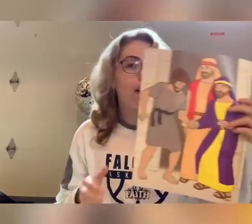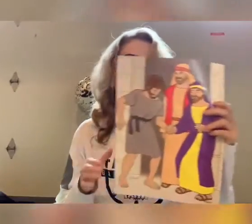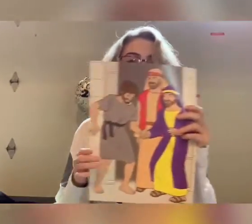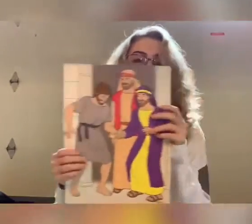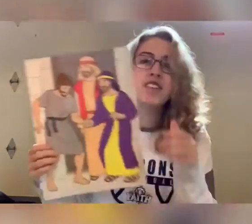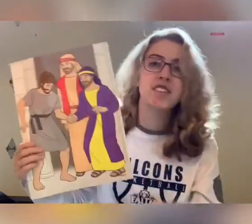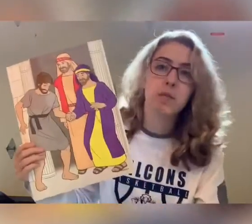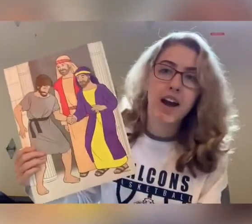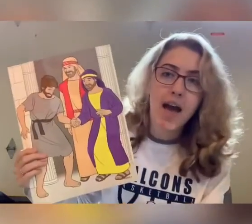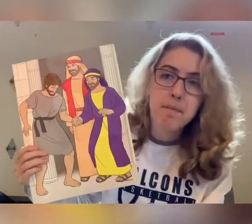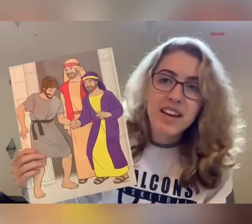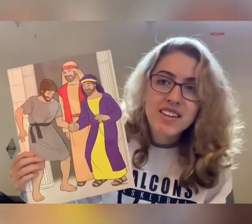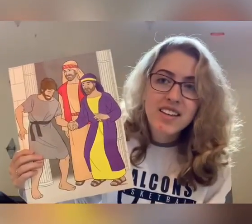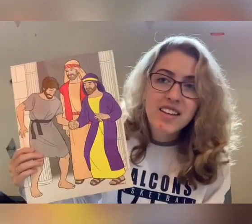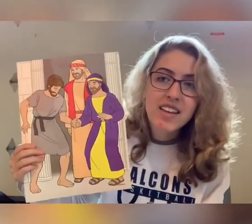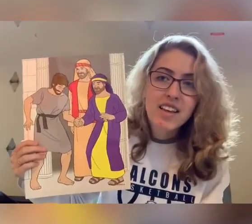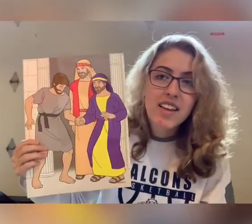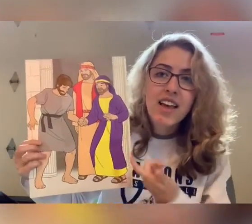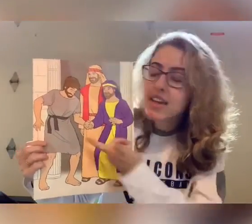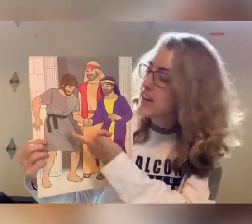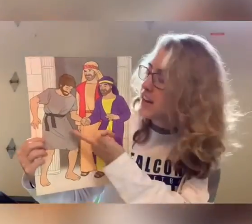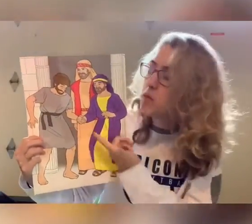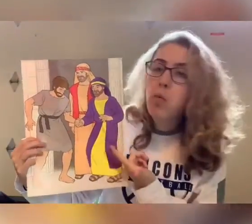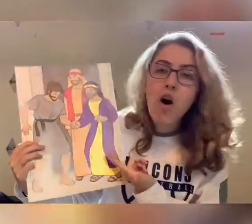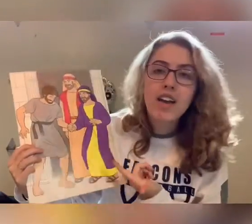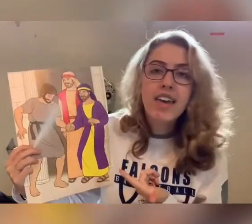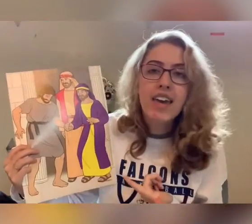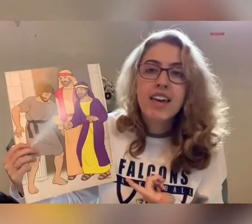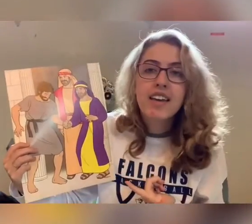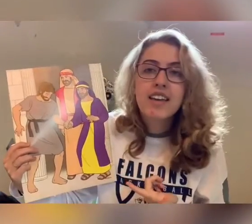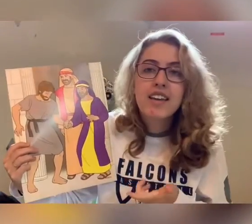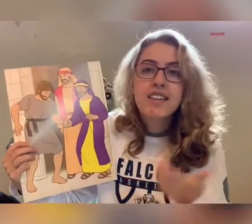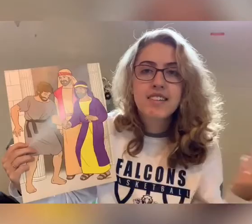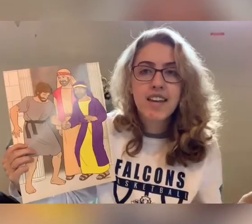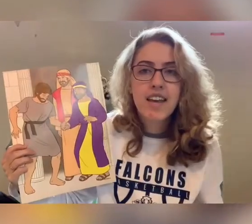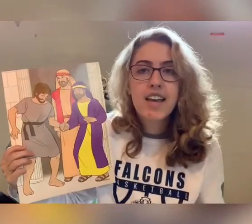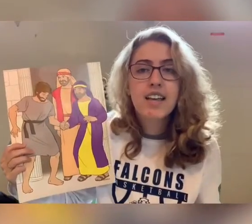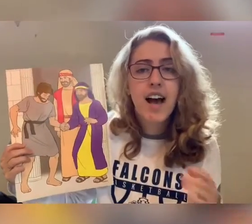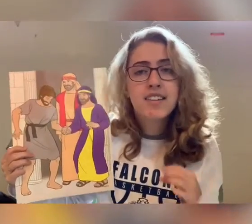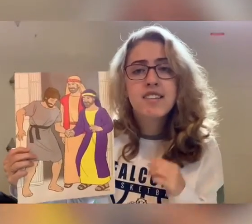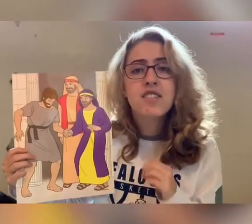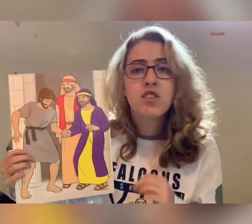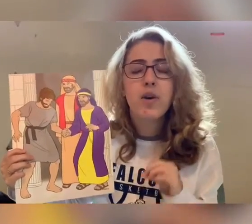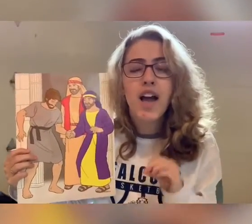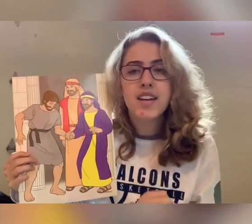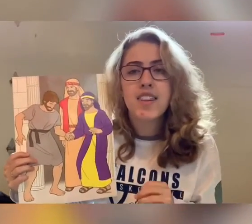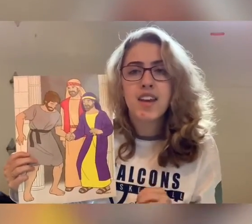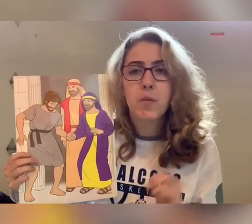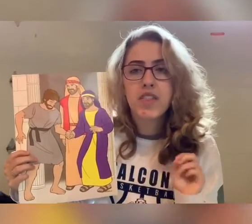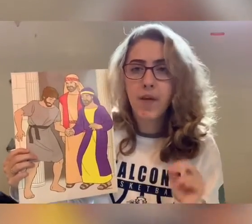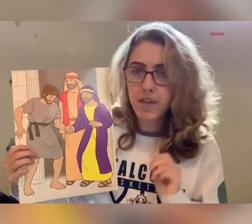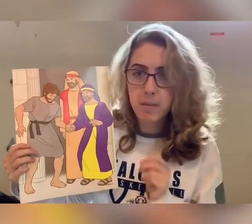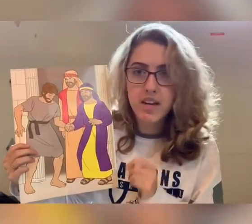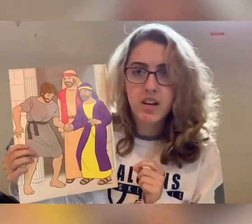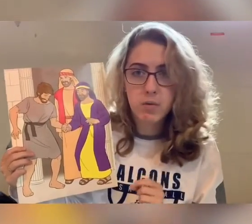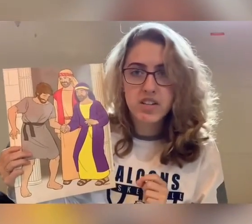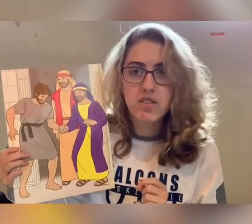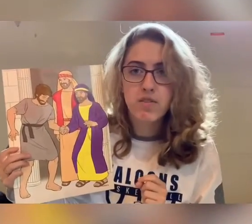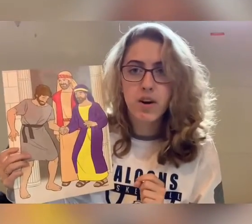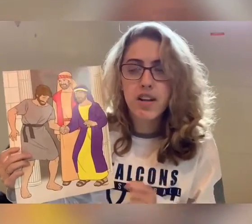And this is what happened. He's walking. See, God doesn't do anything without there being a reason for it.